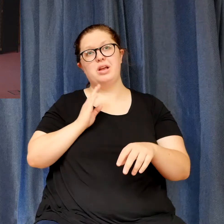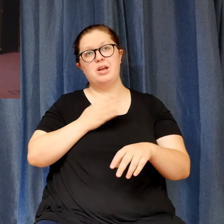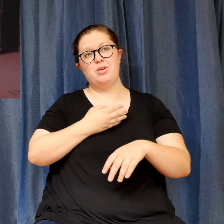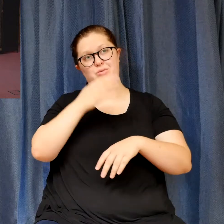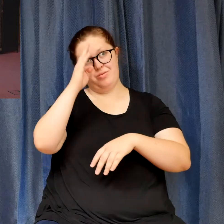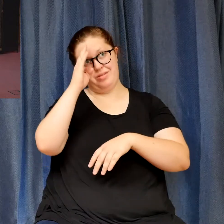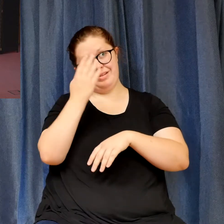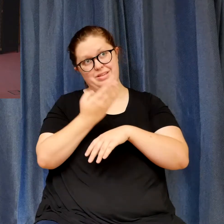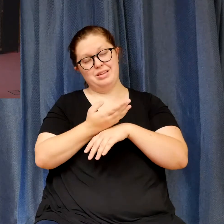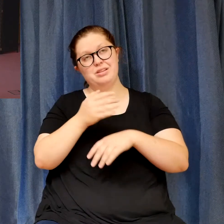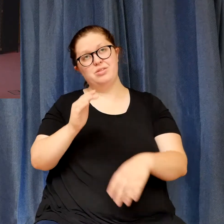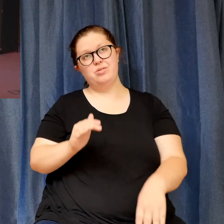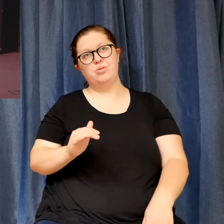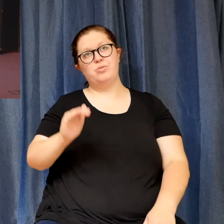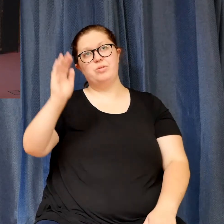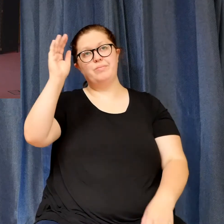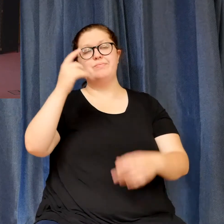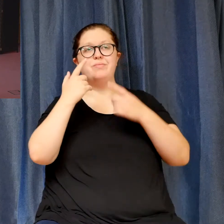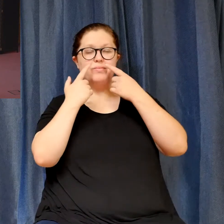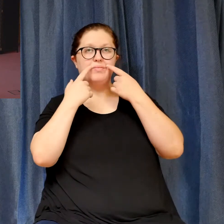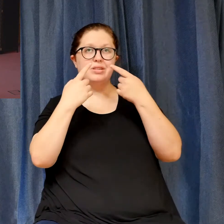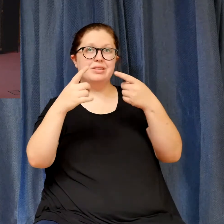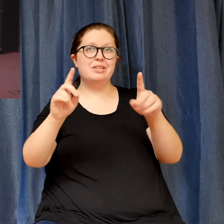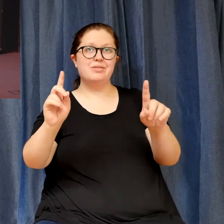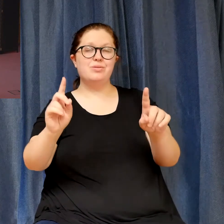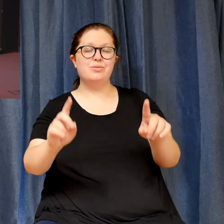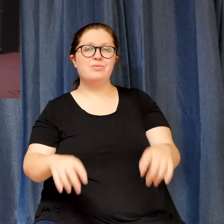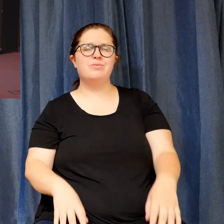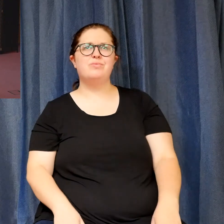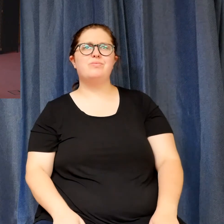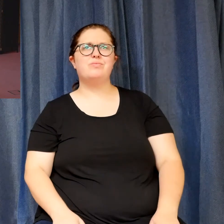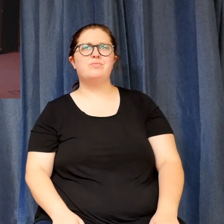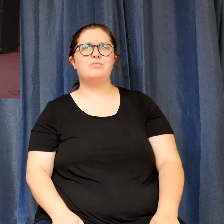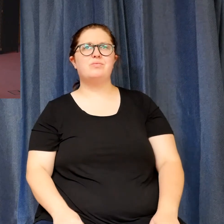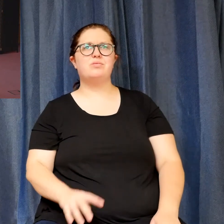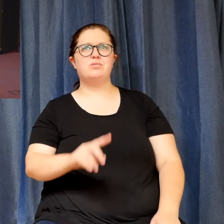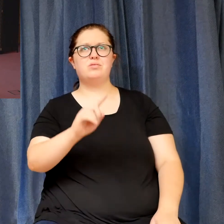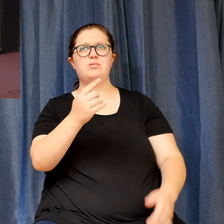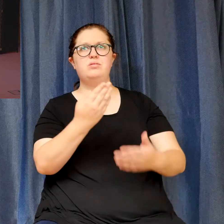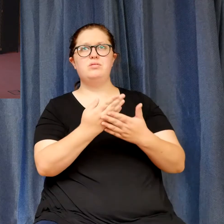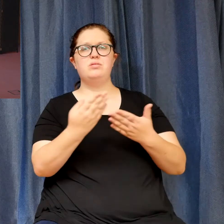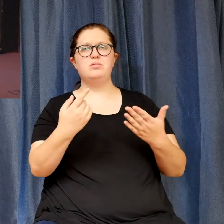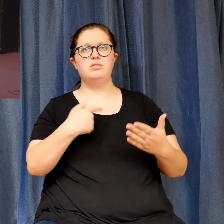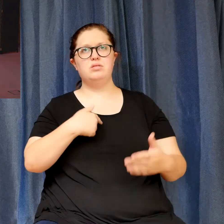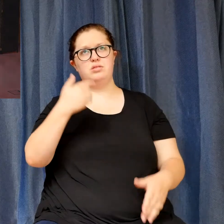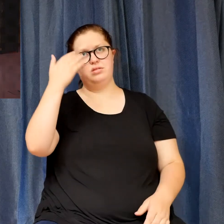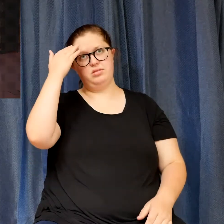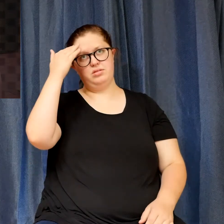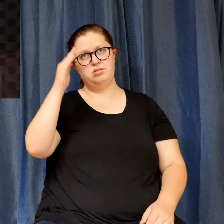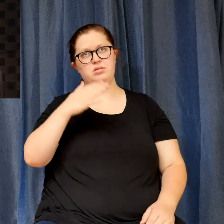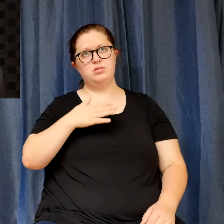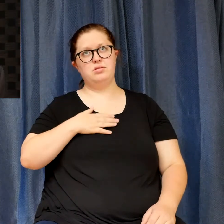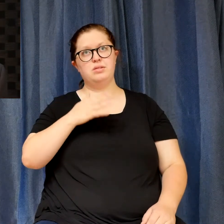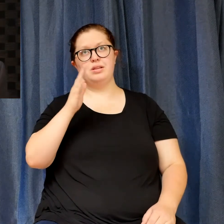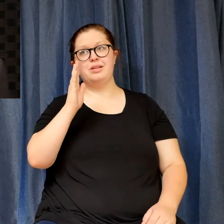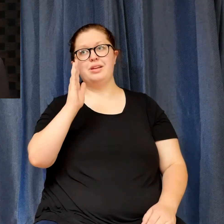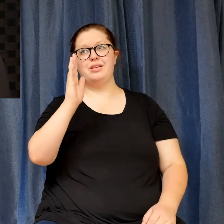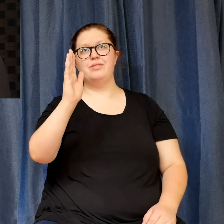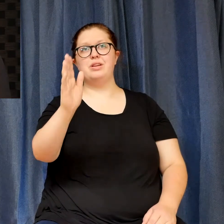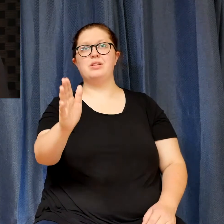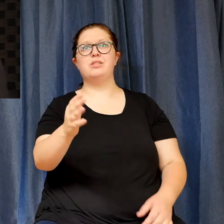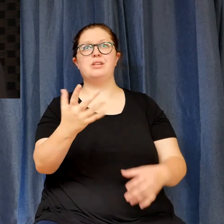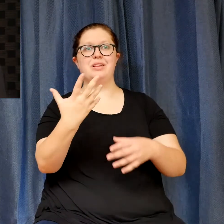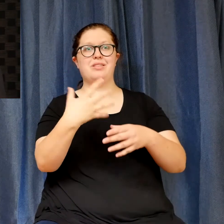up and have successful lives. The only thing I didn't know was in my future was being an